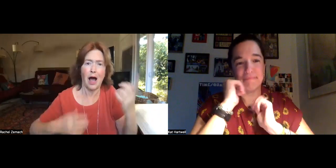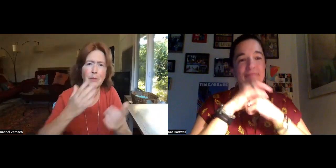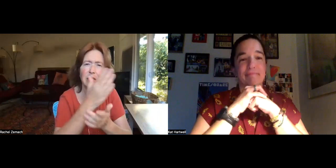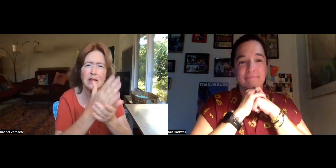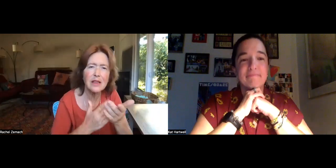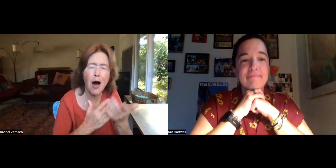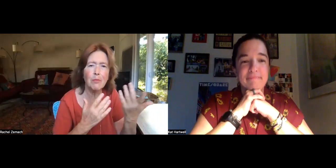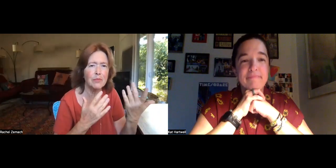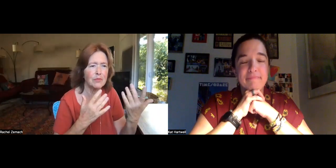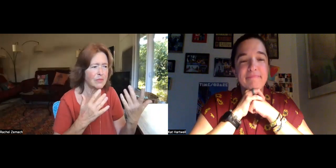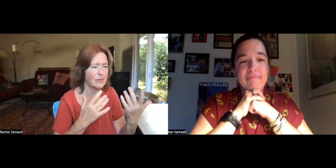I mean,